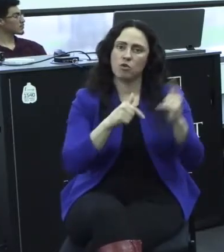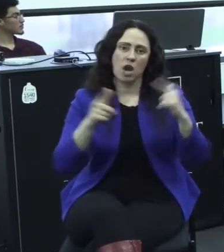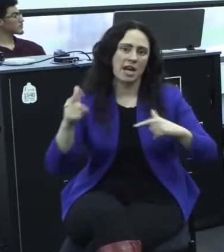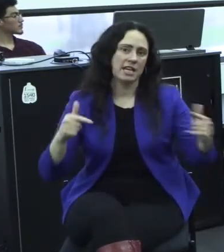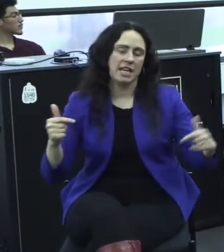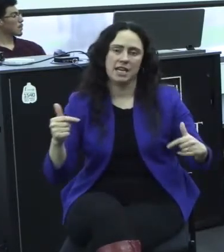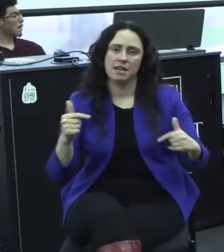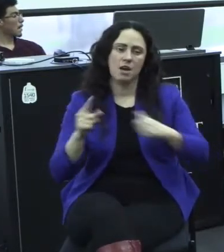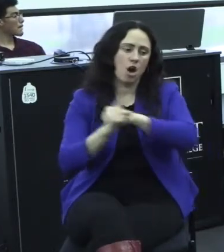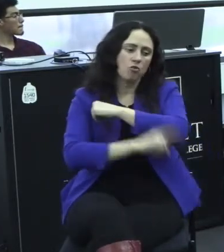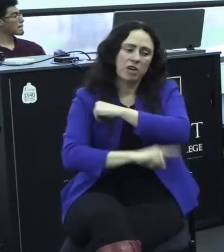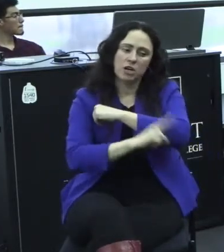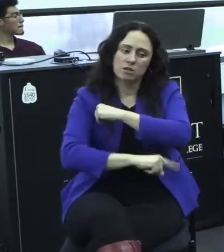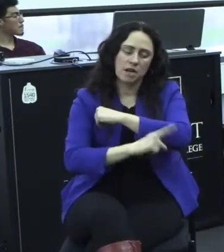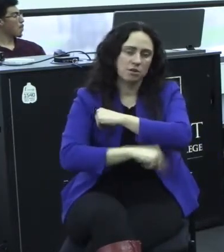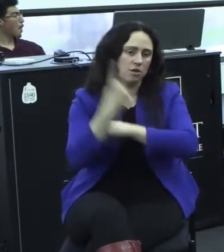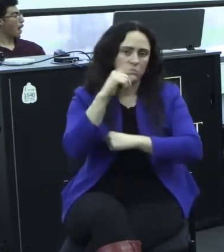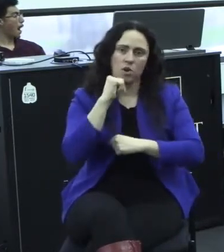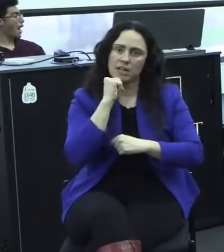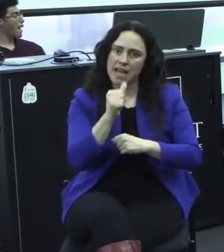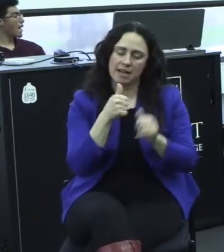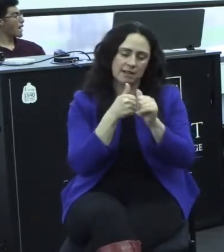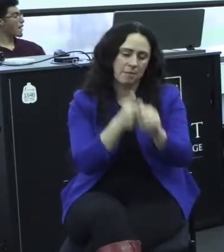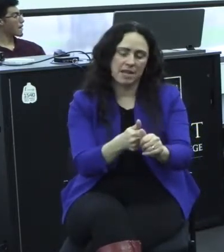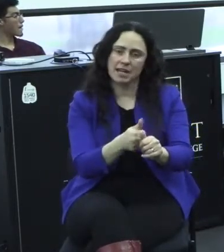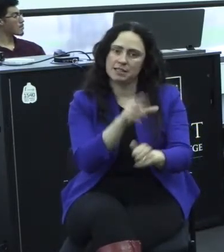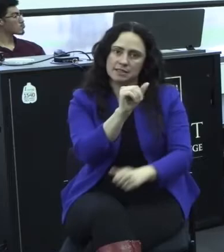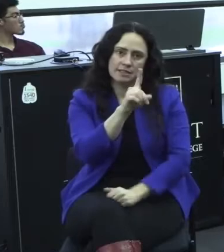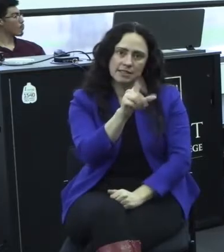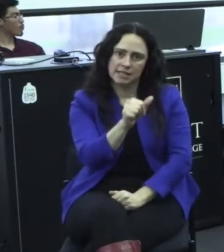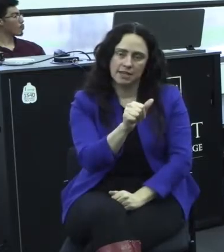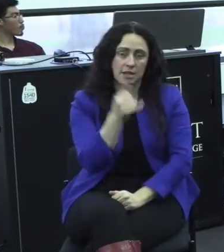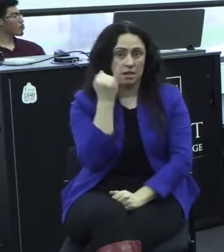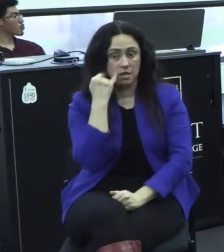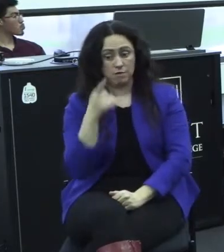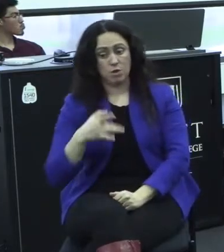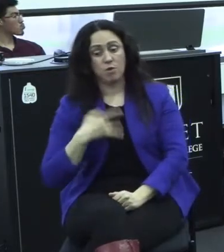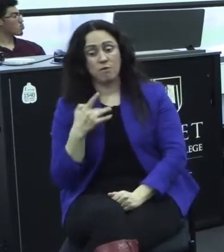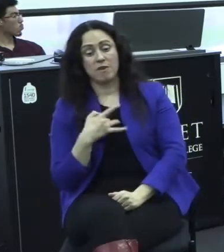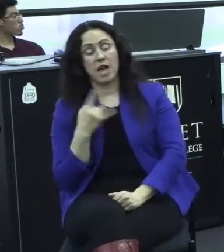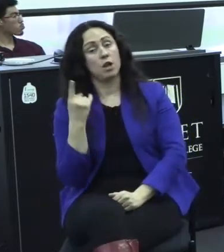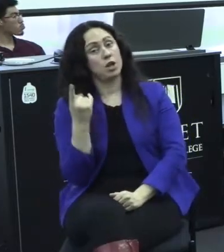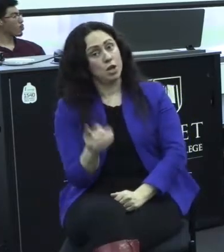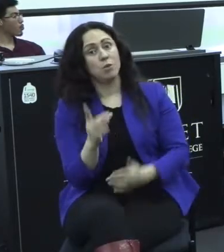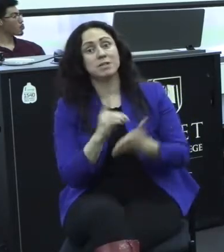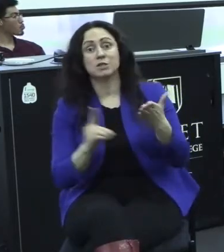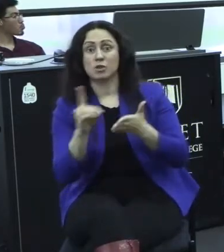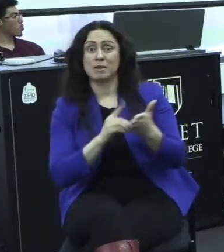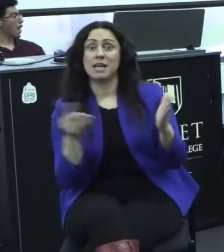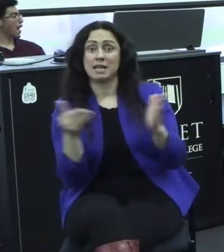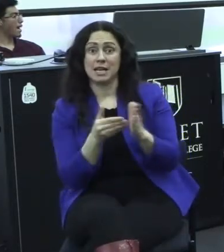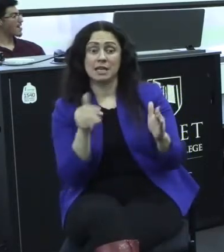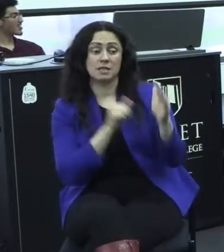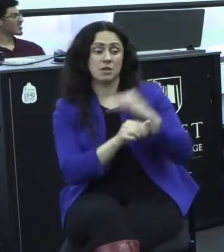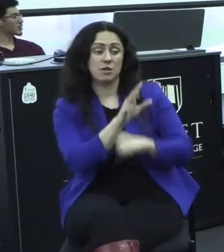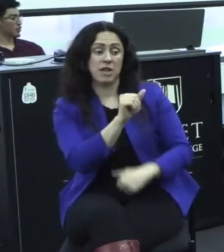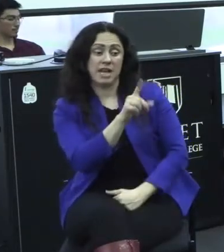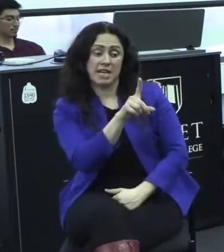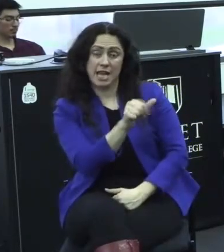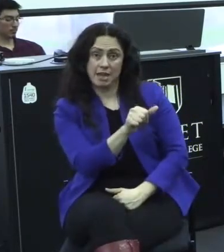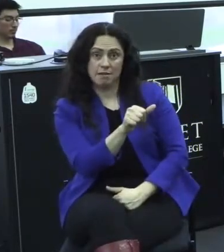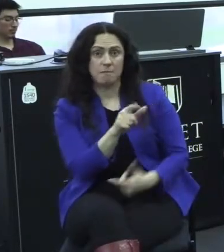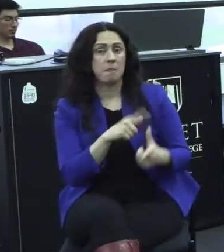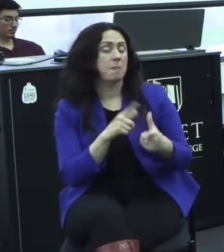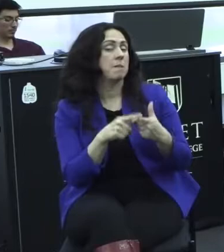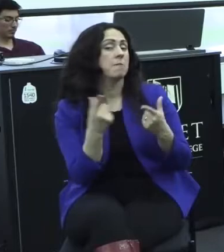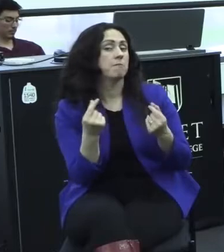of repercussions for noncompliance. And if you feel that you have been discriminated against under the ADA,